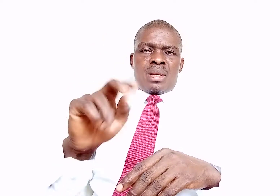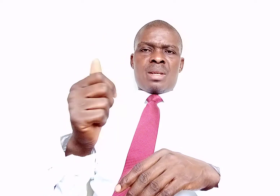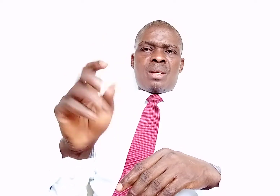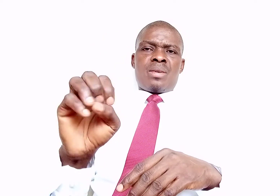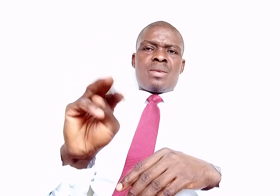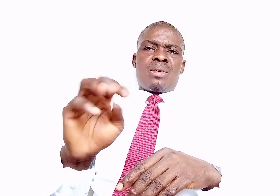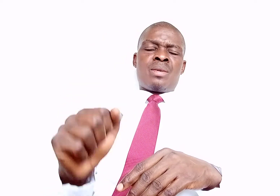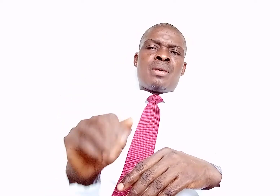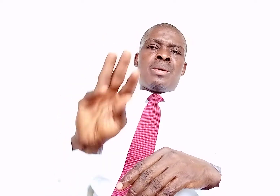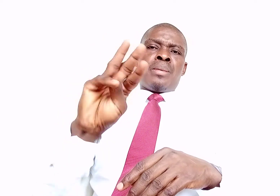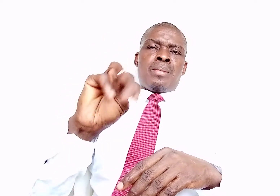miscellaneous,